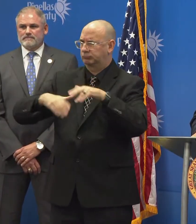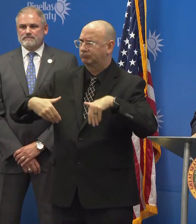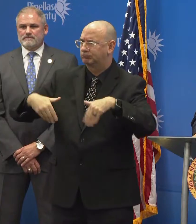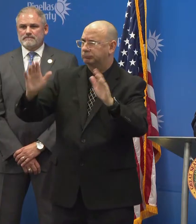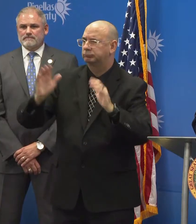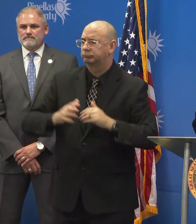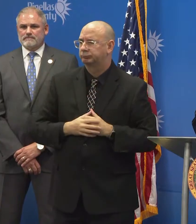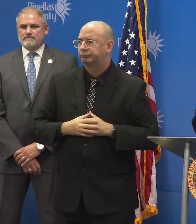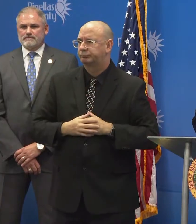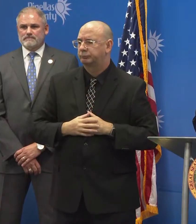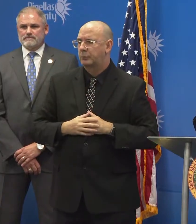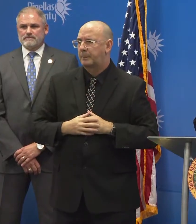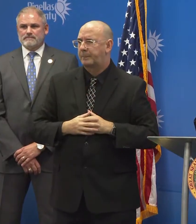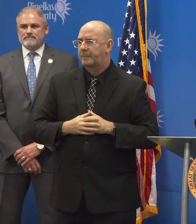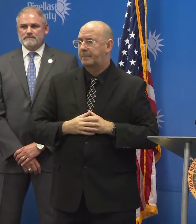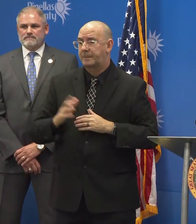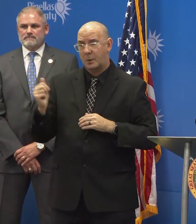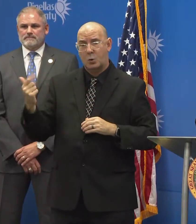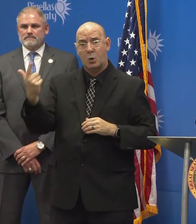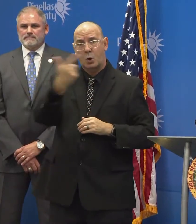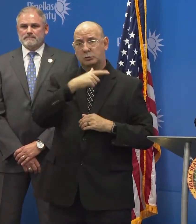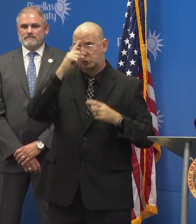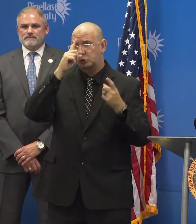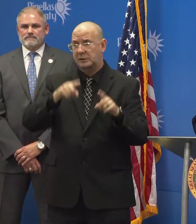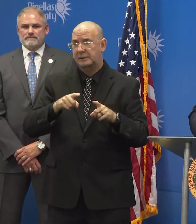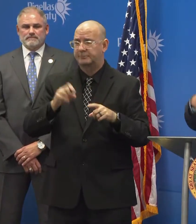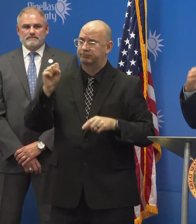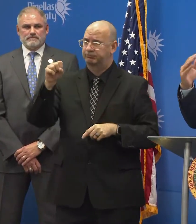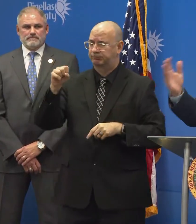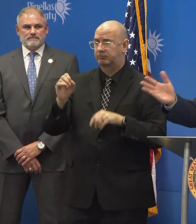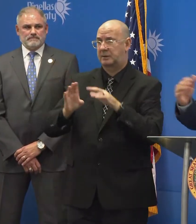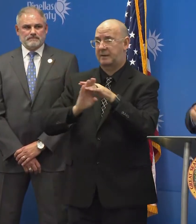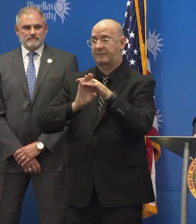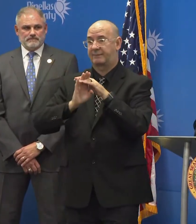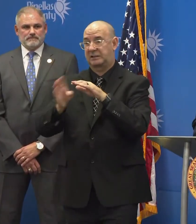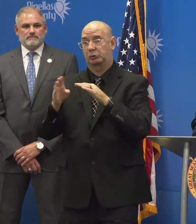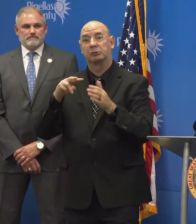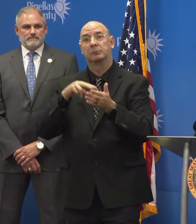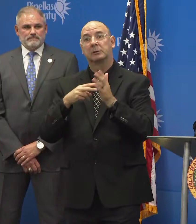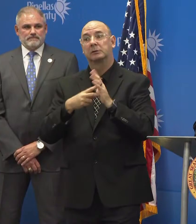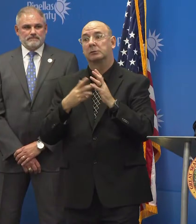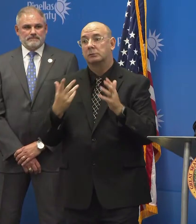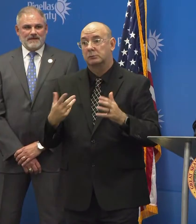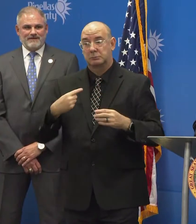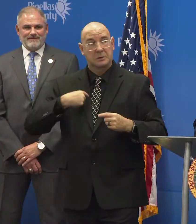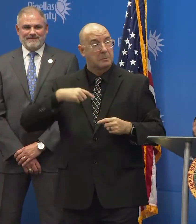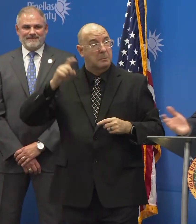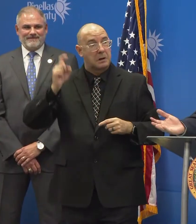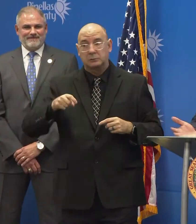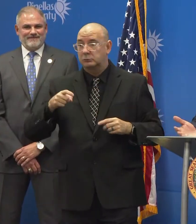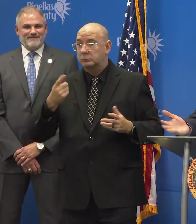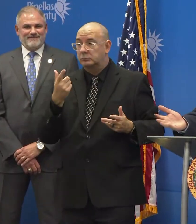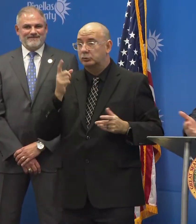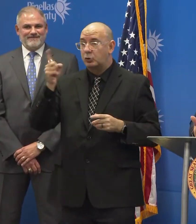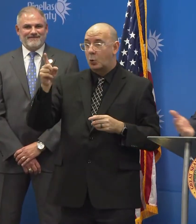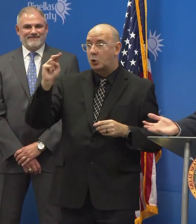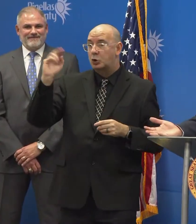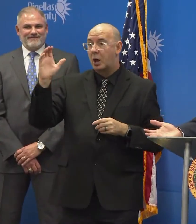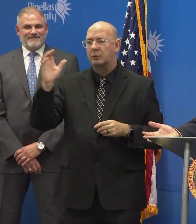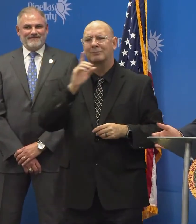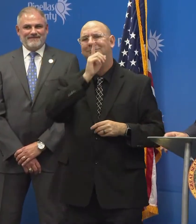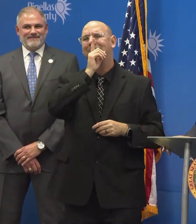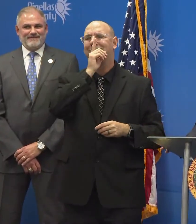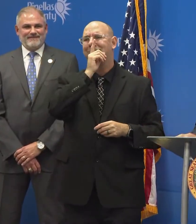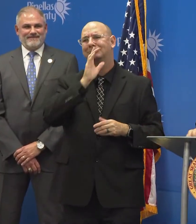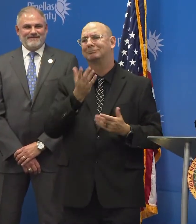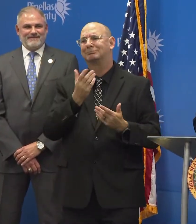every speaker, evacuate does not mean you need to end up in like North Carolina. Obviously, if people have friends, they